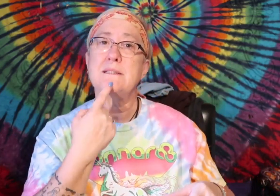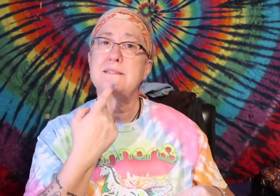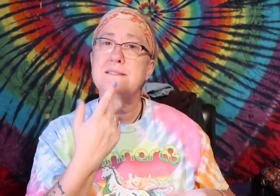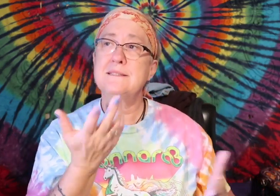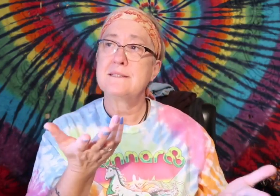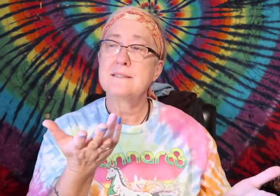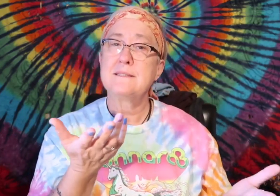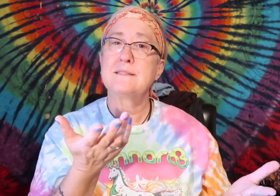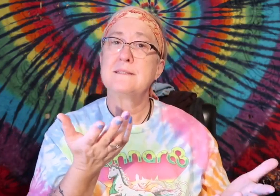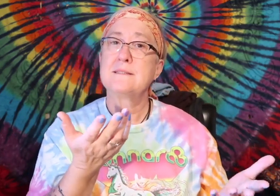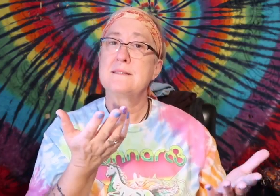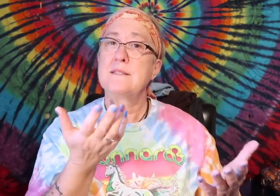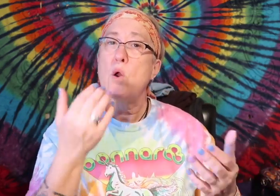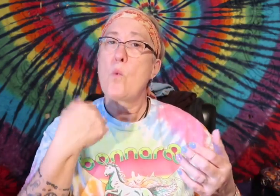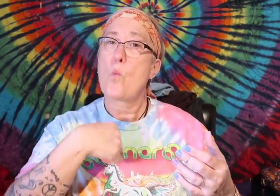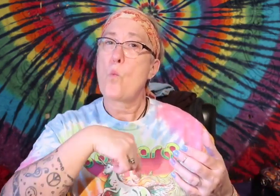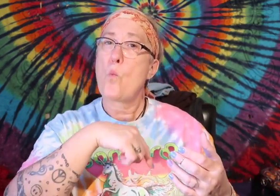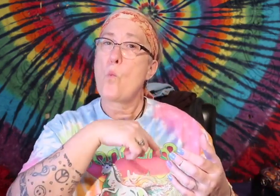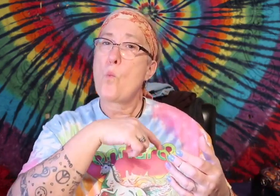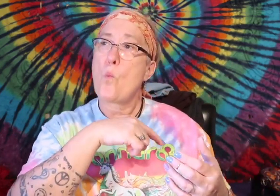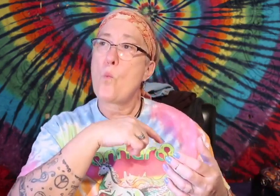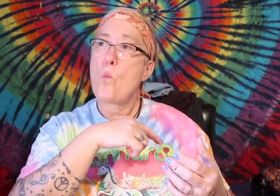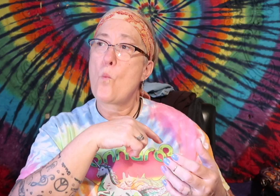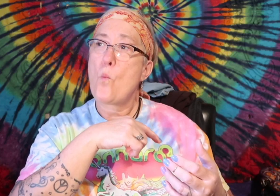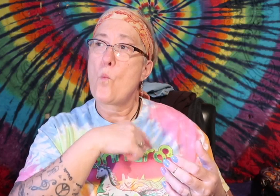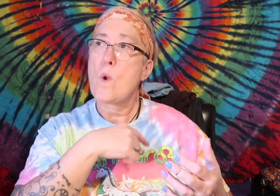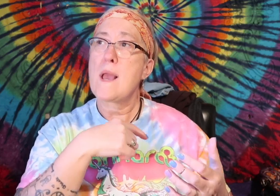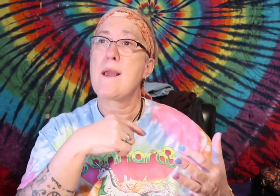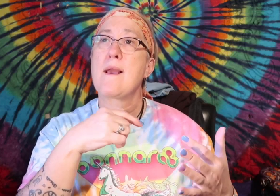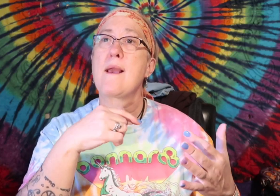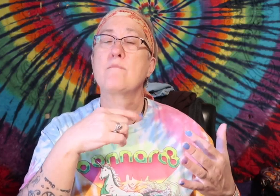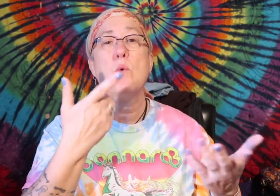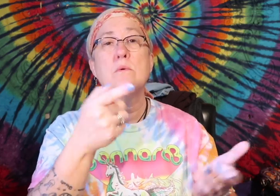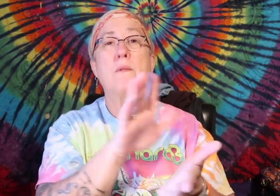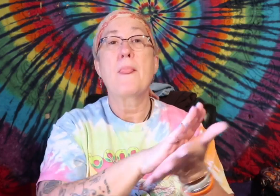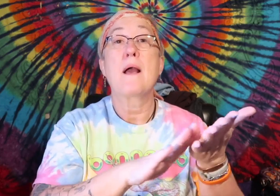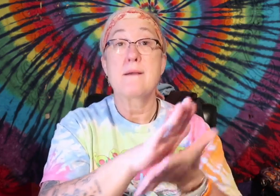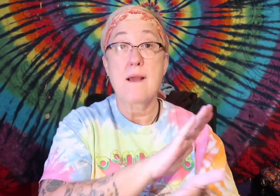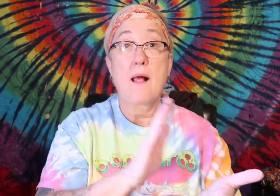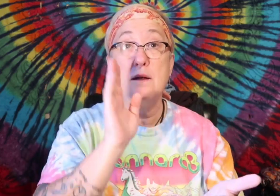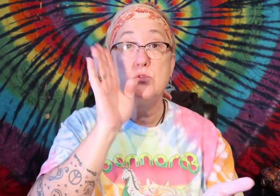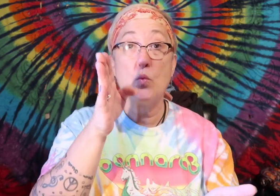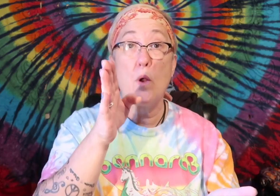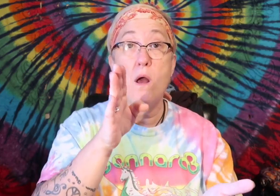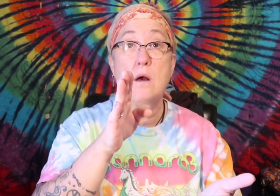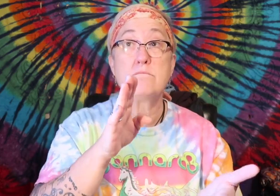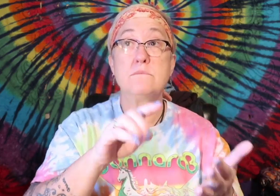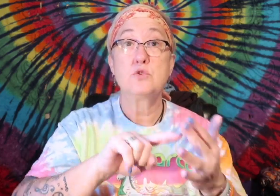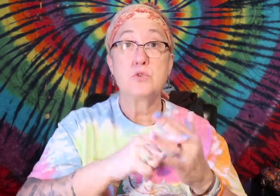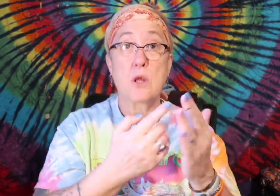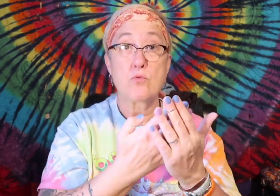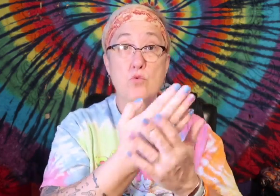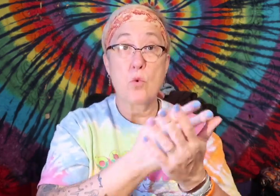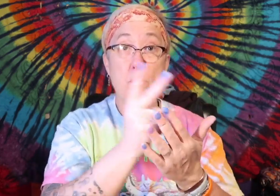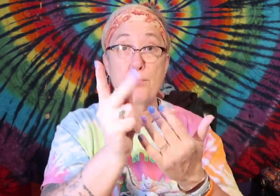for sign language. And the teacher then approached me and